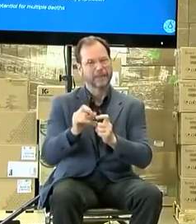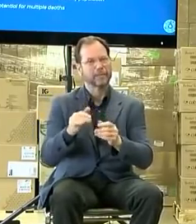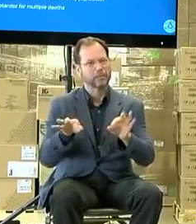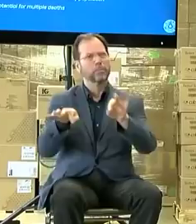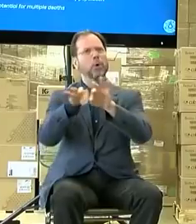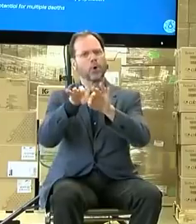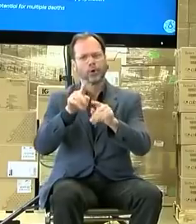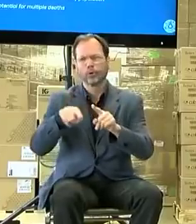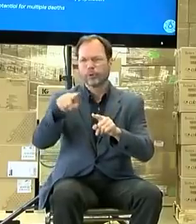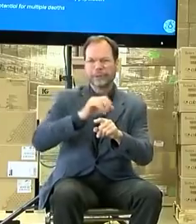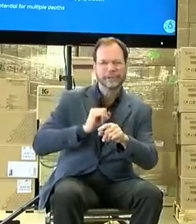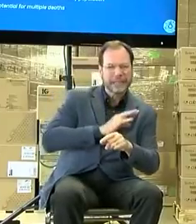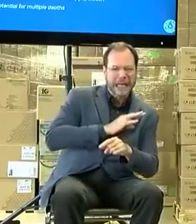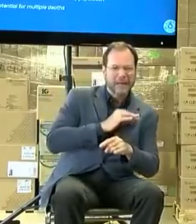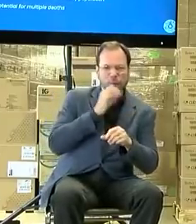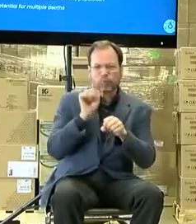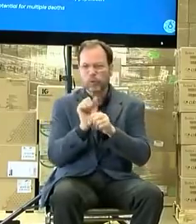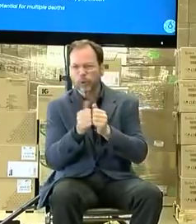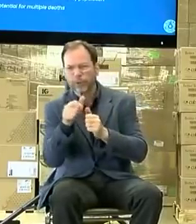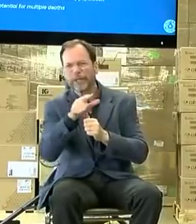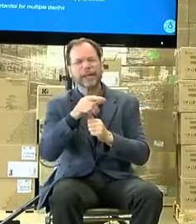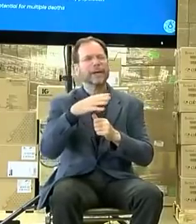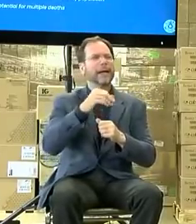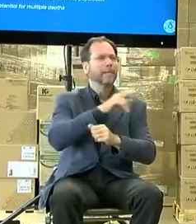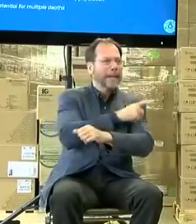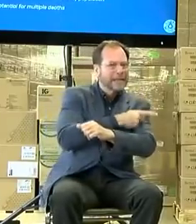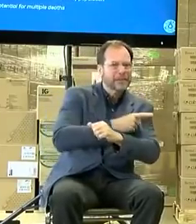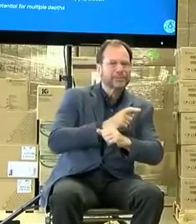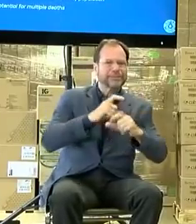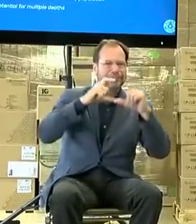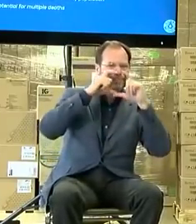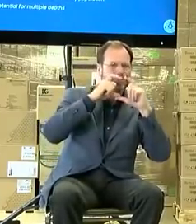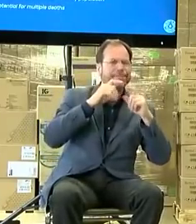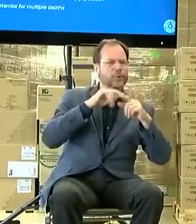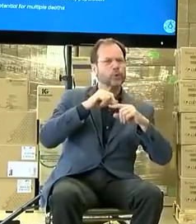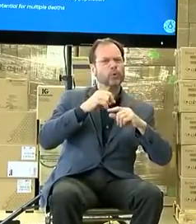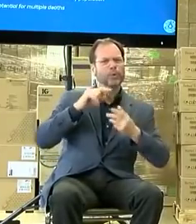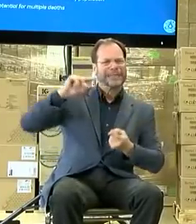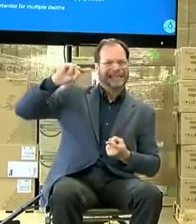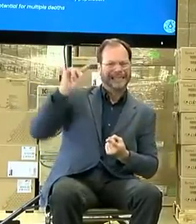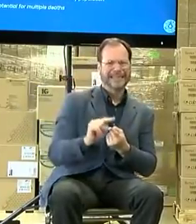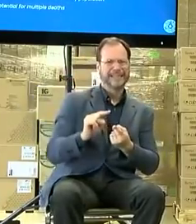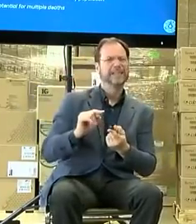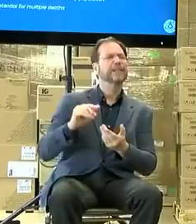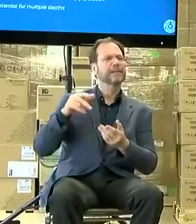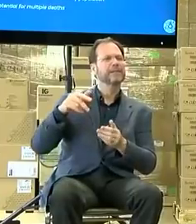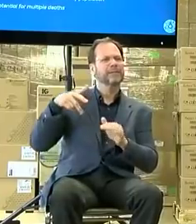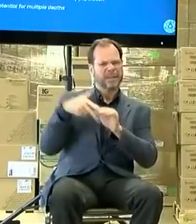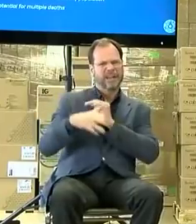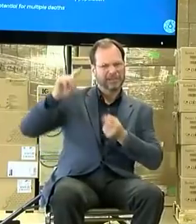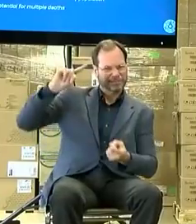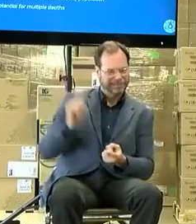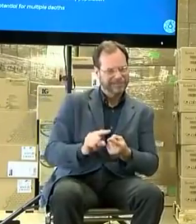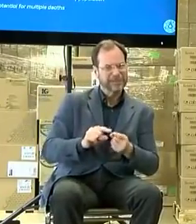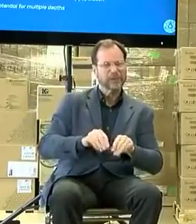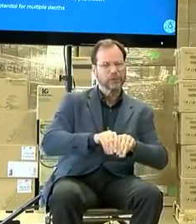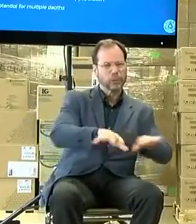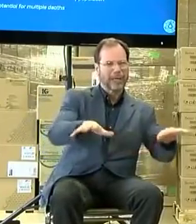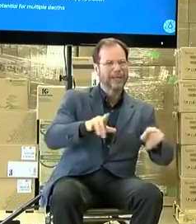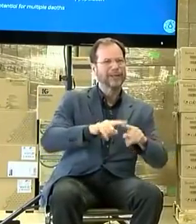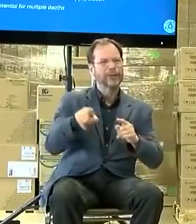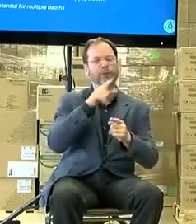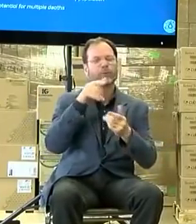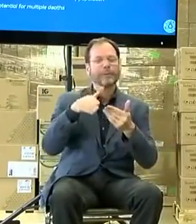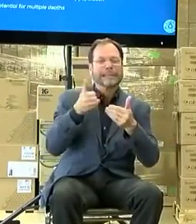those staff and also to help mask patients in order to curtail the spread of COVID-19 to those vulnerable